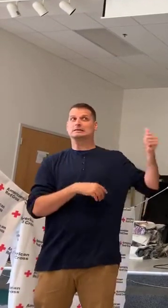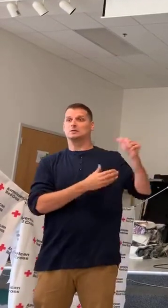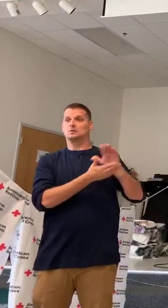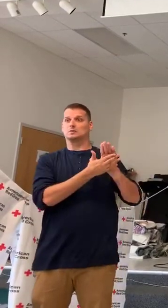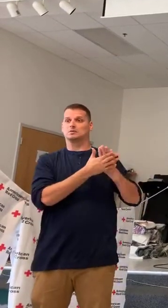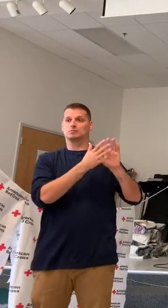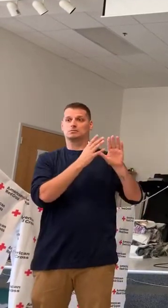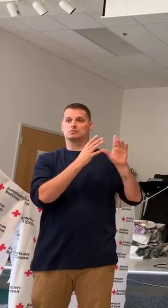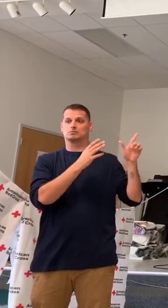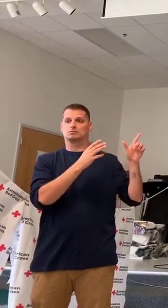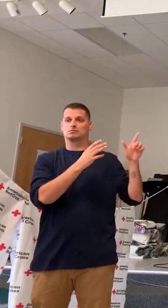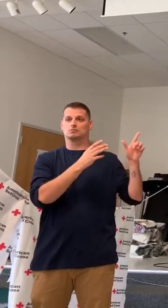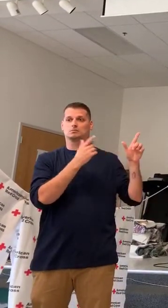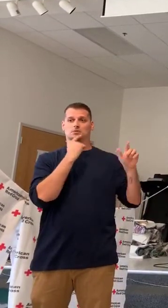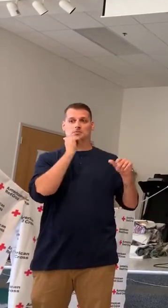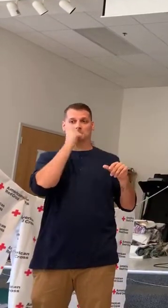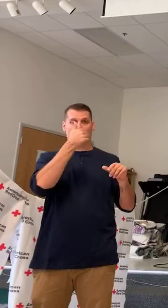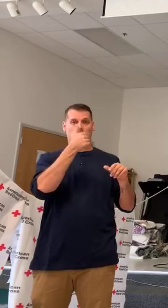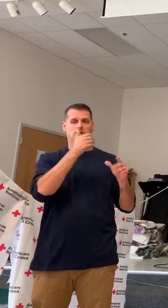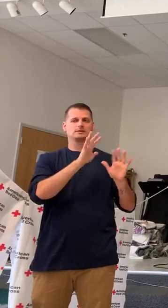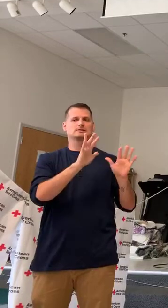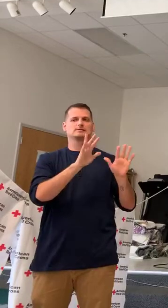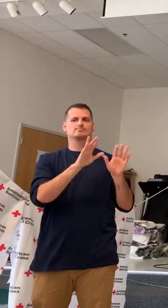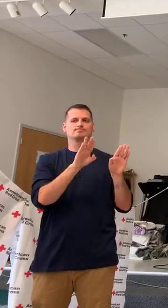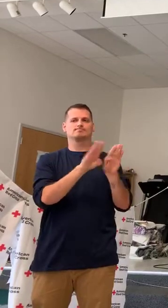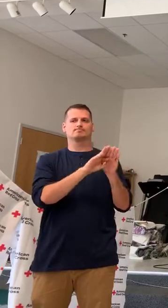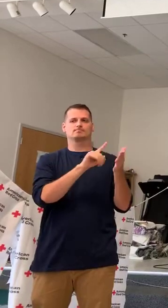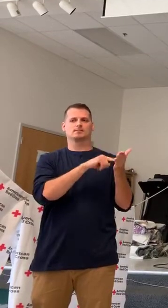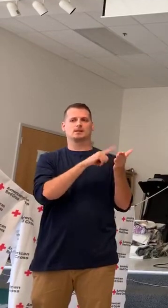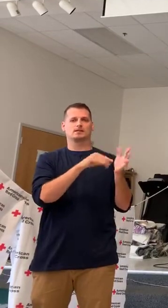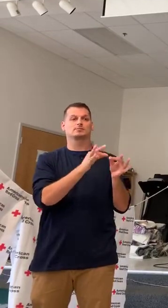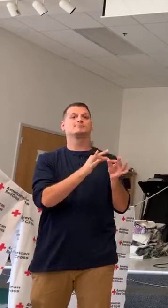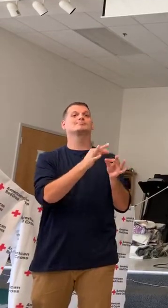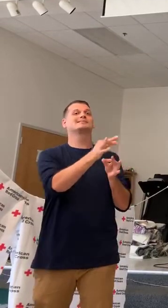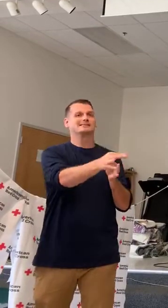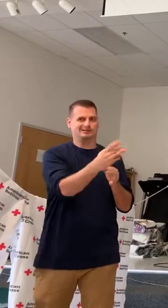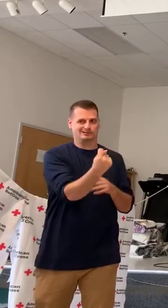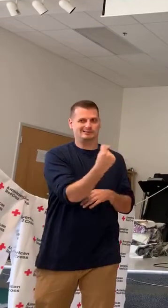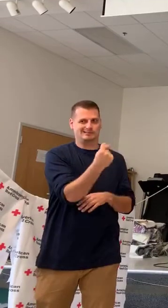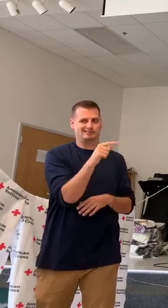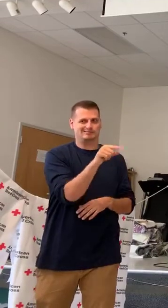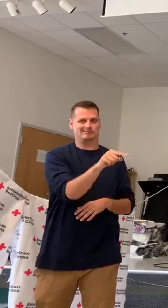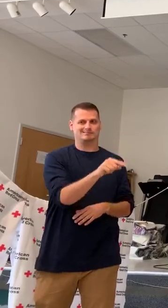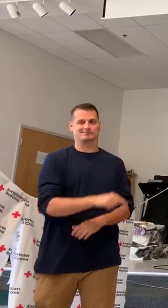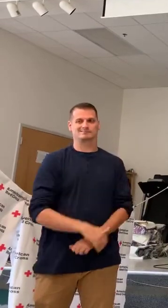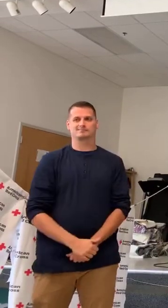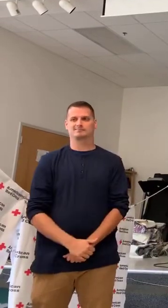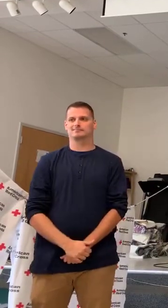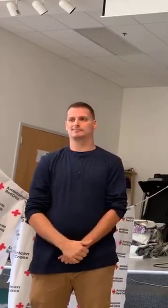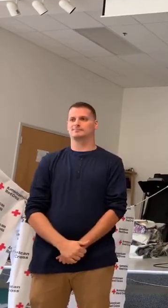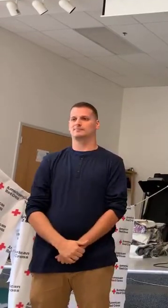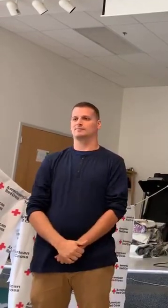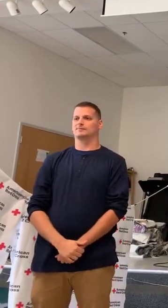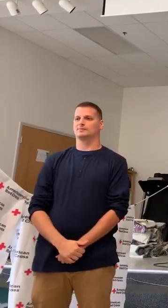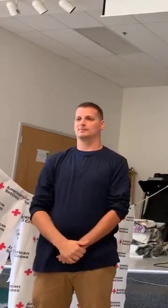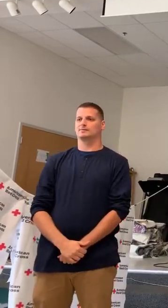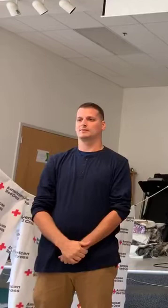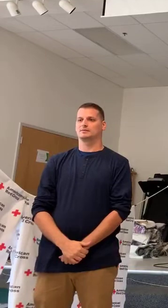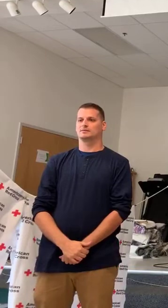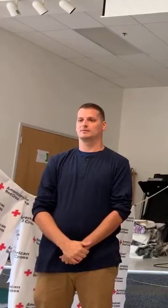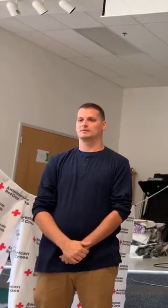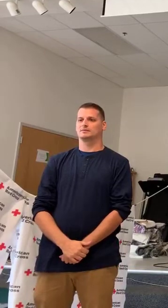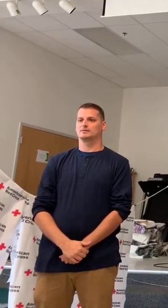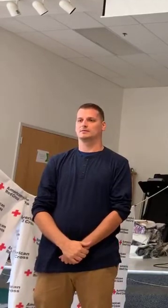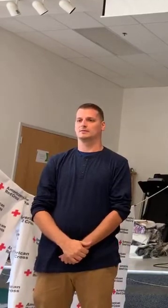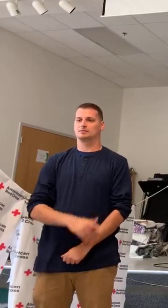of school for the fire operations, not just because we're using the school for community meetings, but because there's a whole lot of impact for those kids, and Norm can address